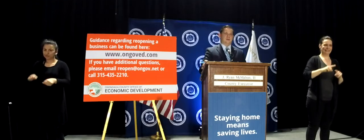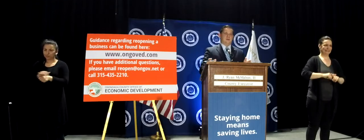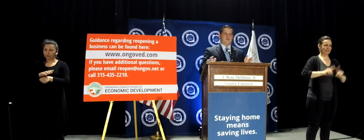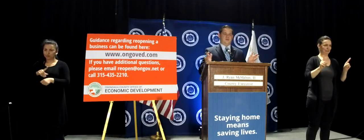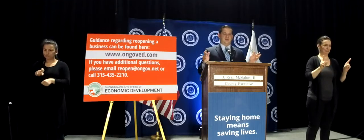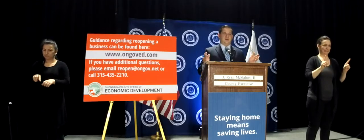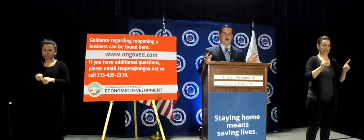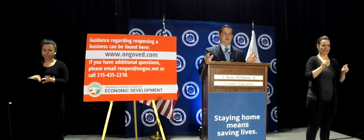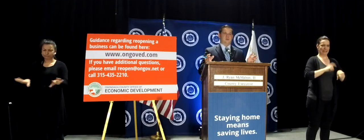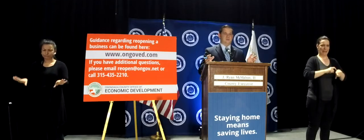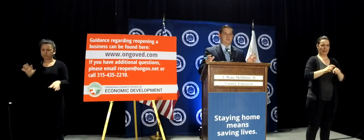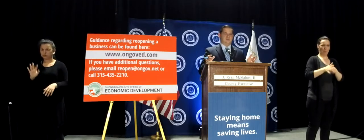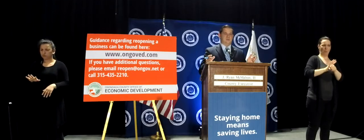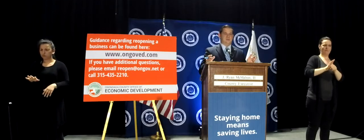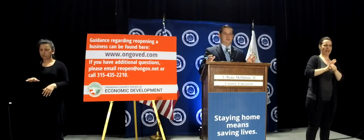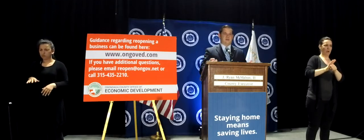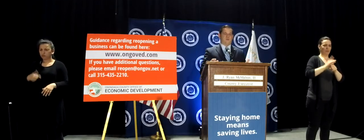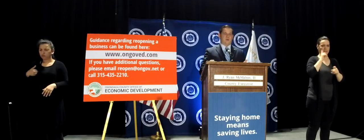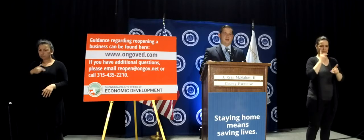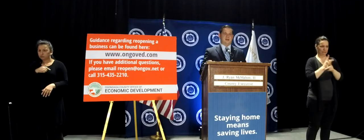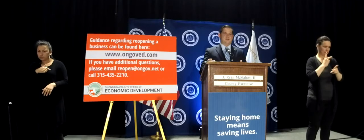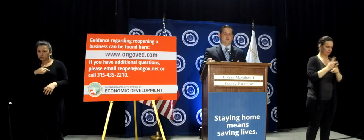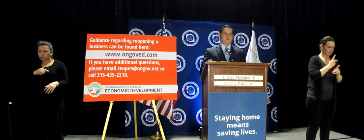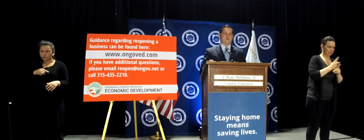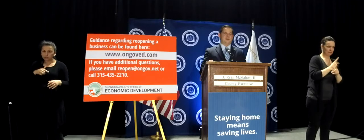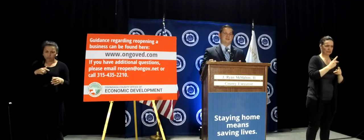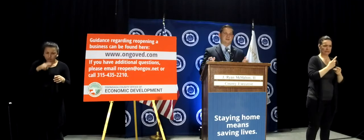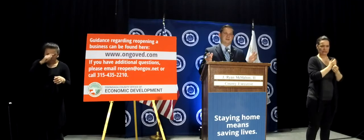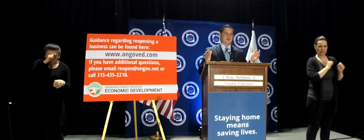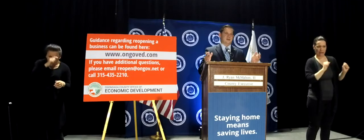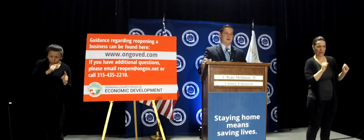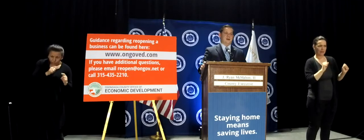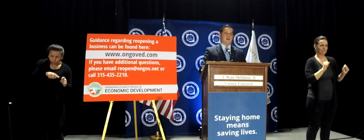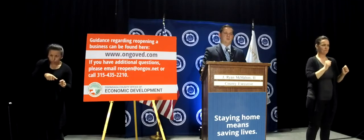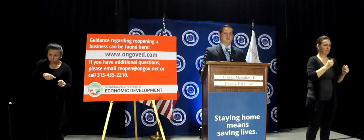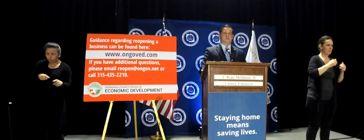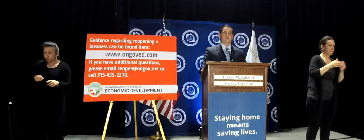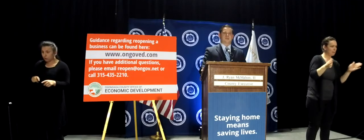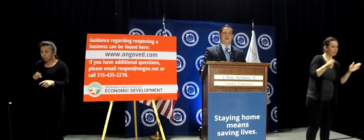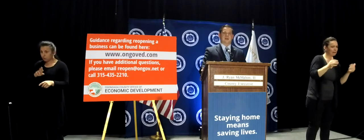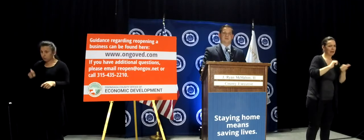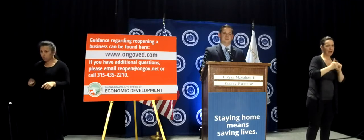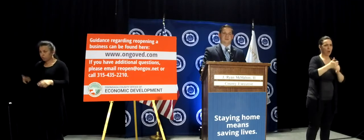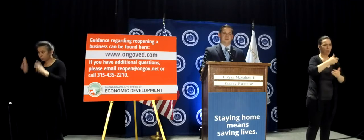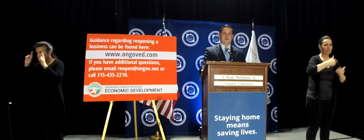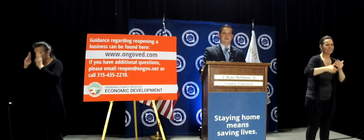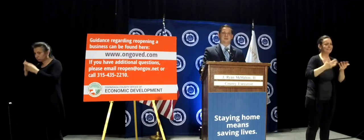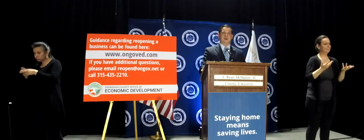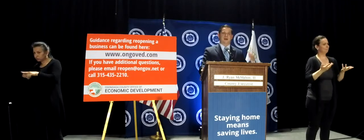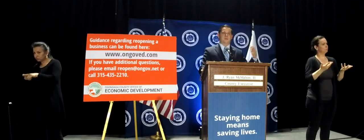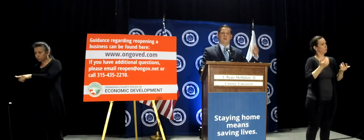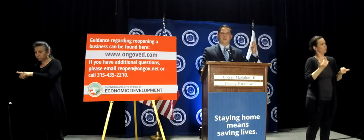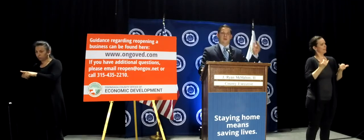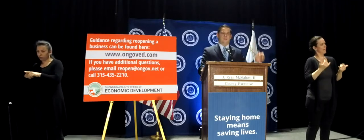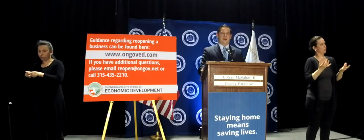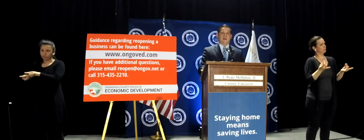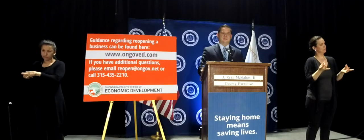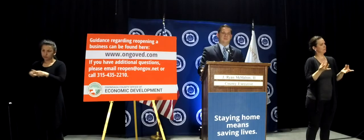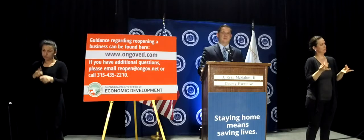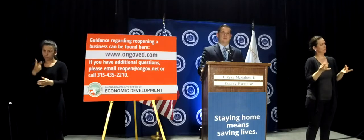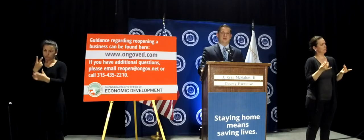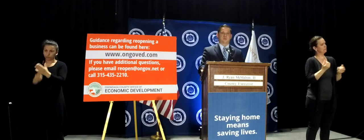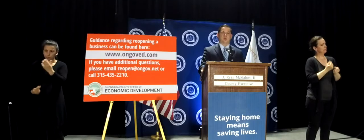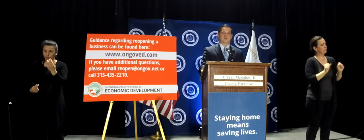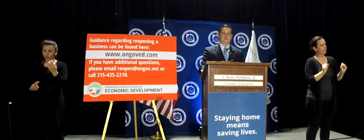to figure out safe ways to do things, and what's safe is debatable